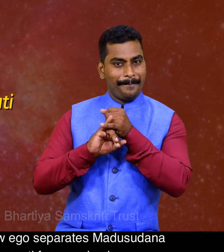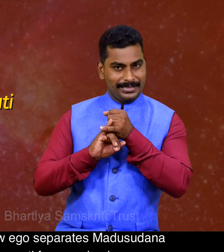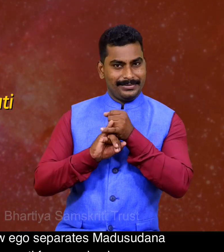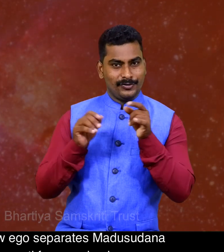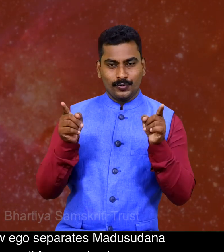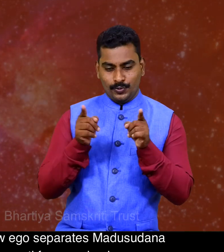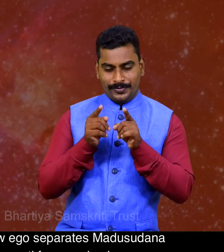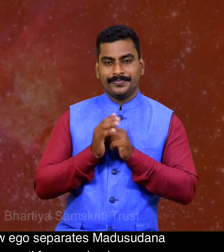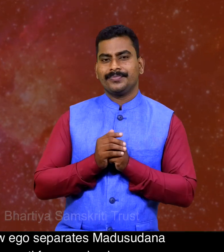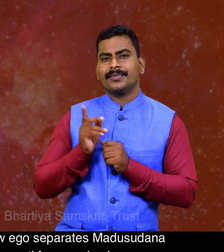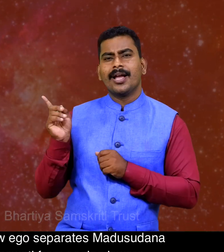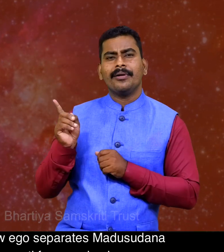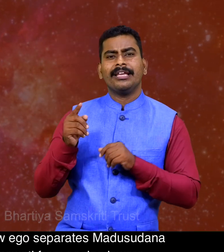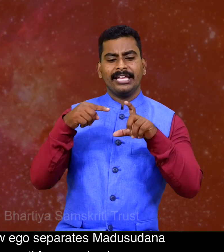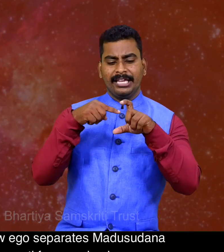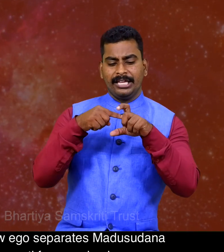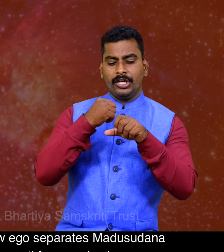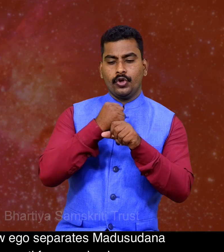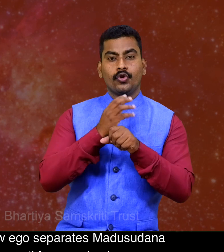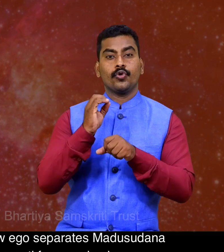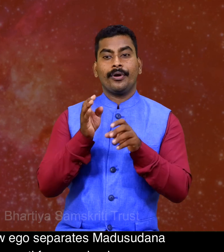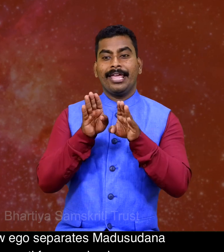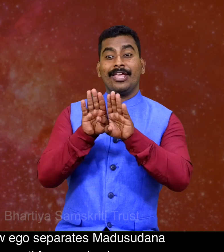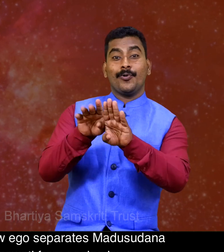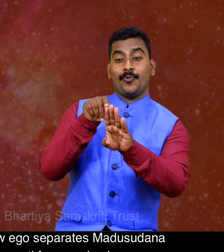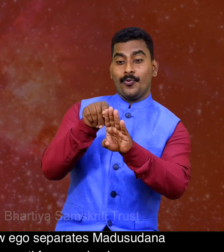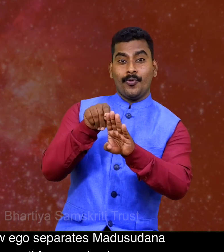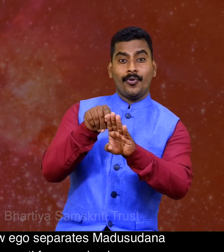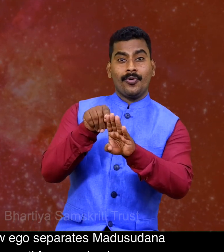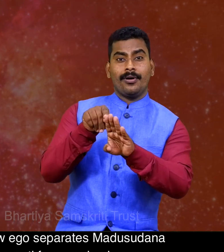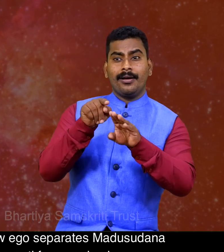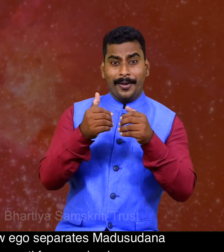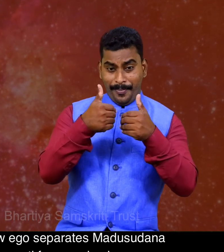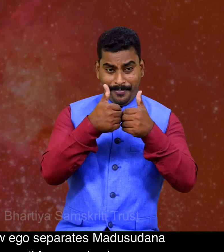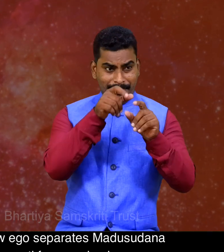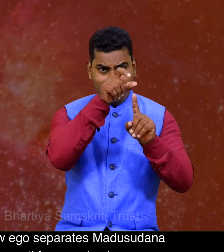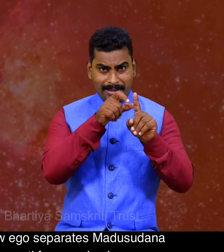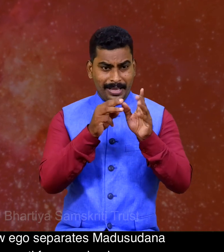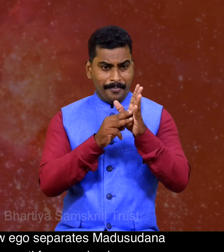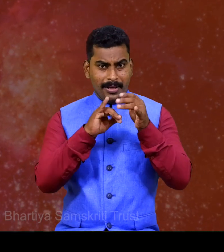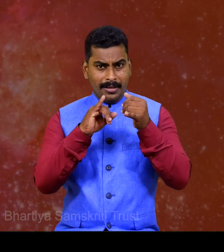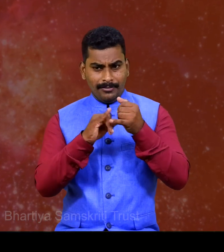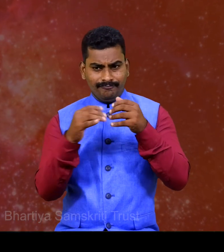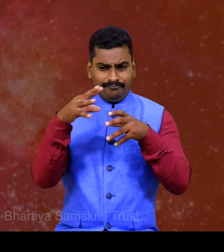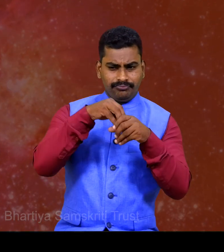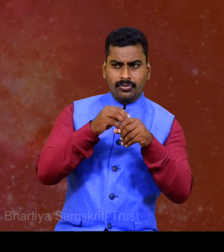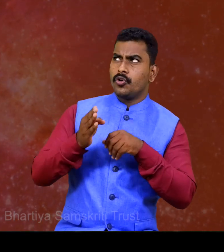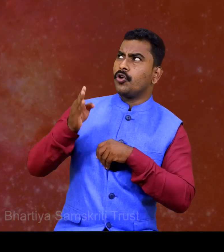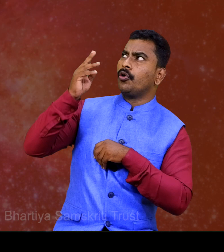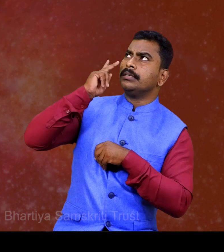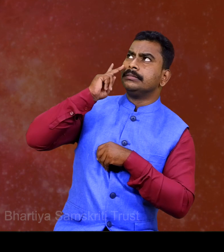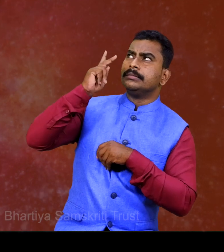and how ego separated Madhusudana Saraswati from seeing Ishvara.